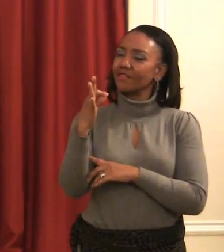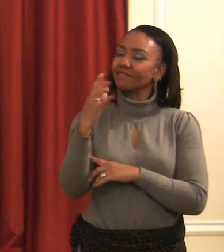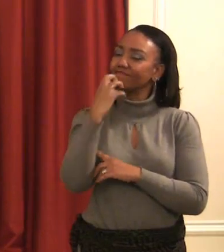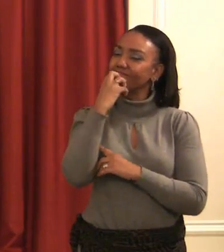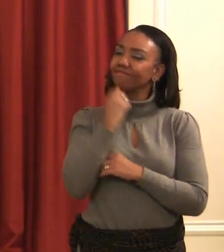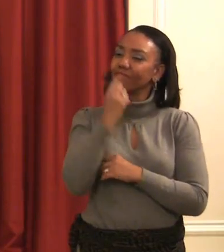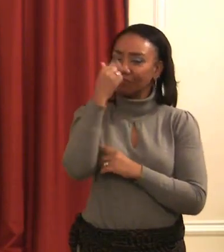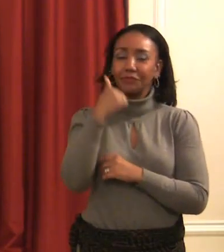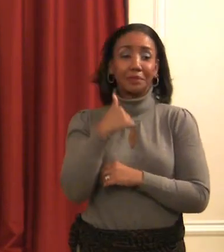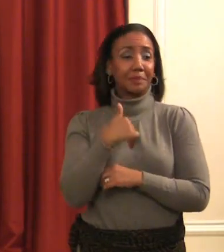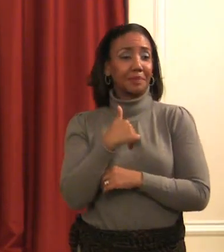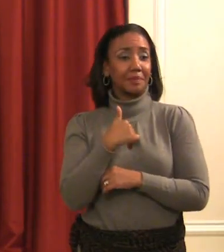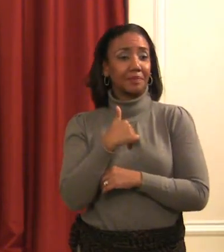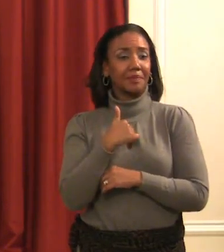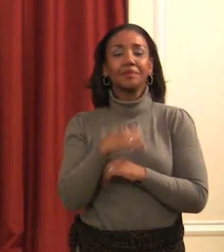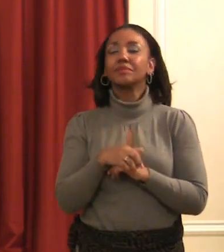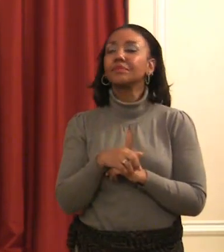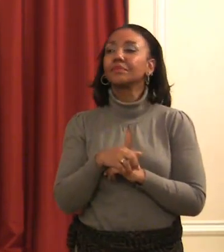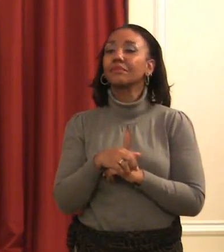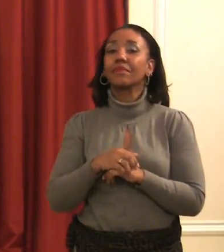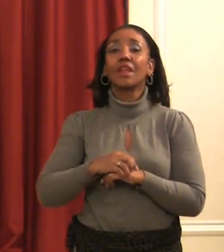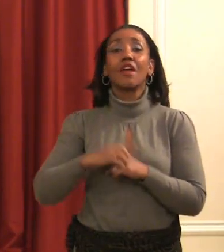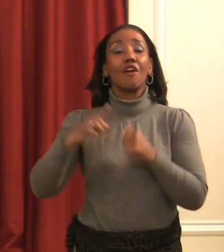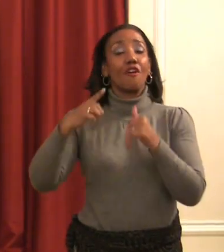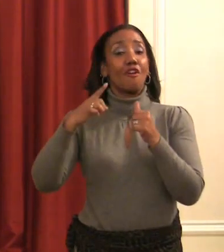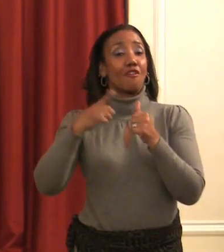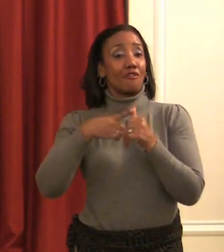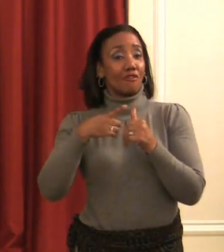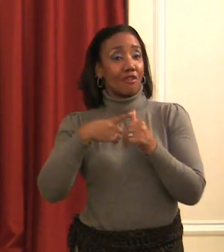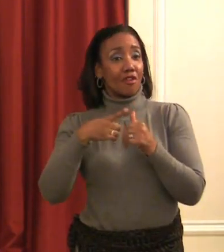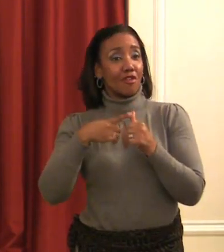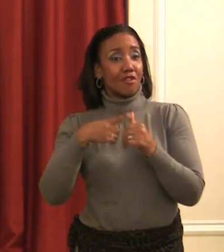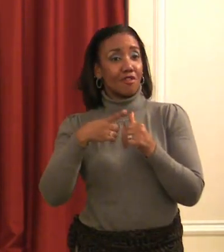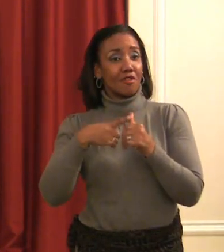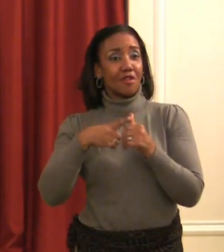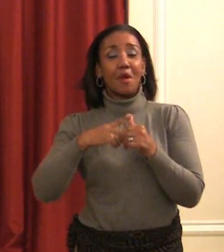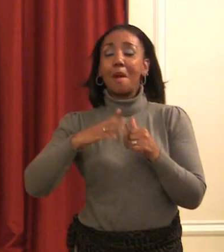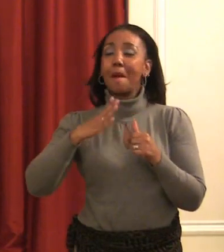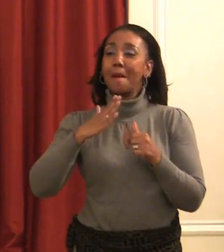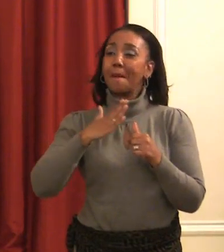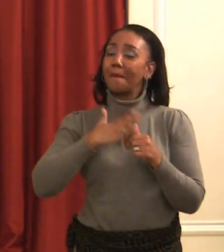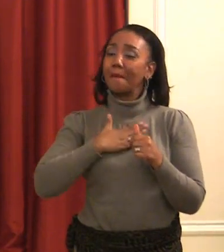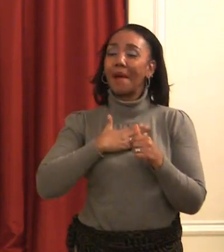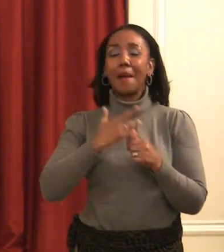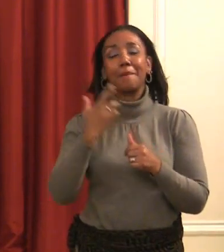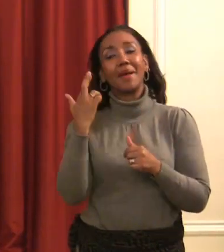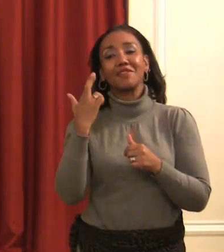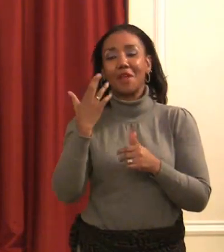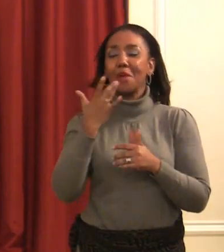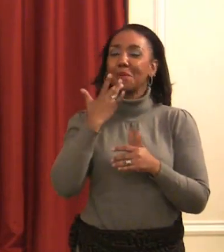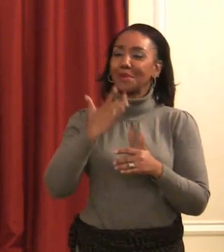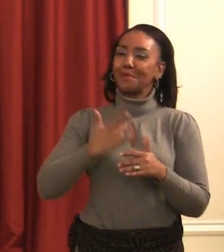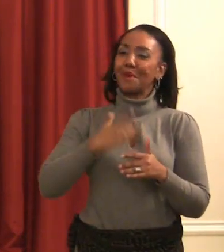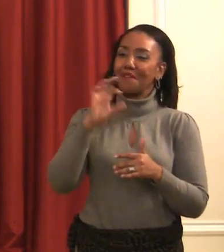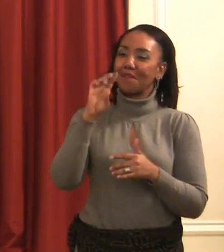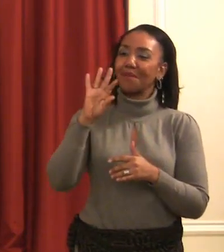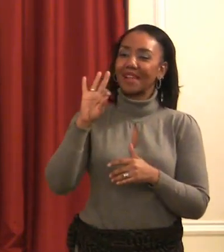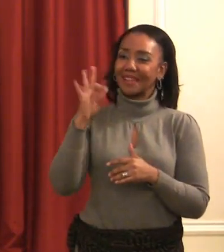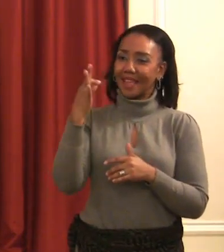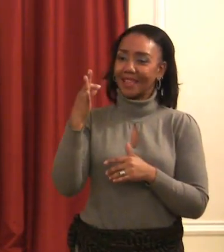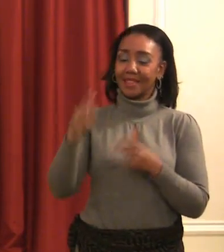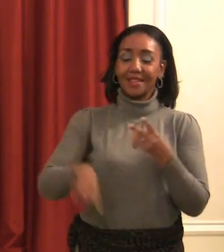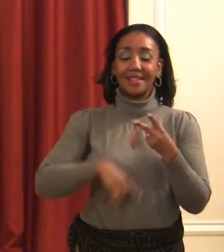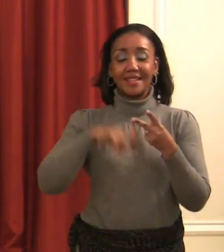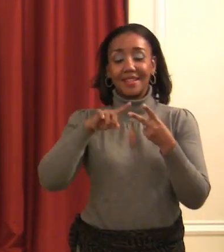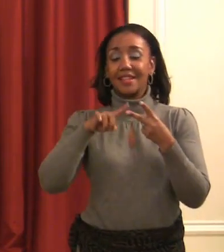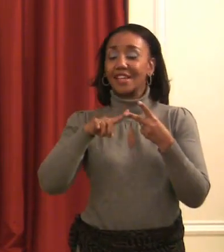has always been very important to me. First, one of my very best friends is born on February 9th.